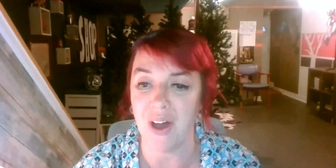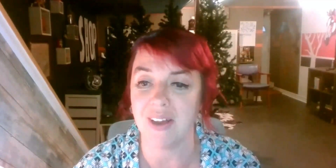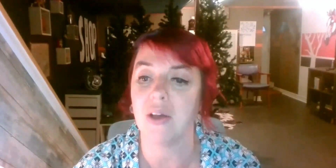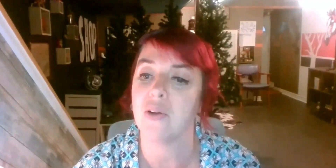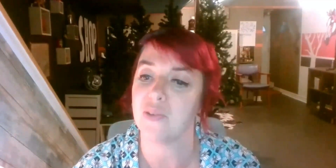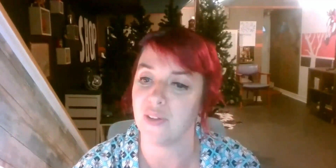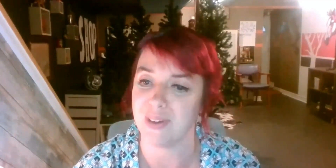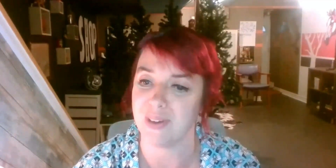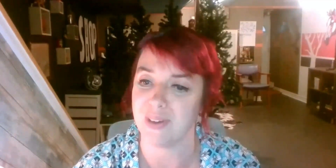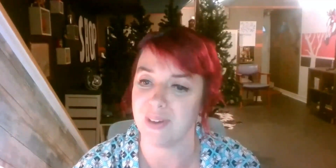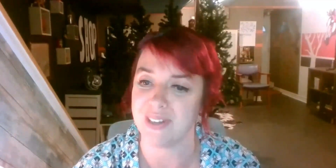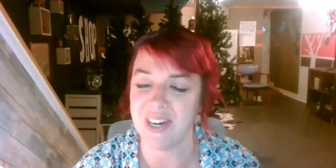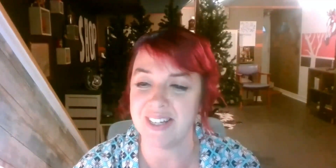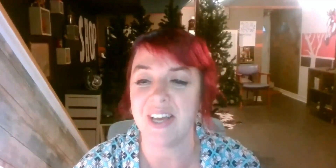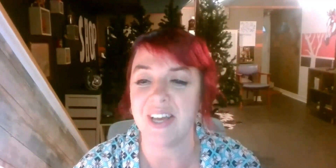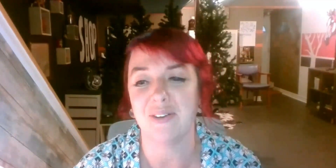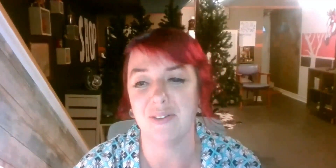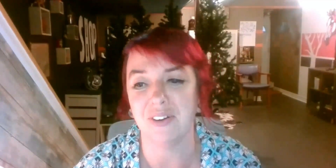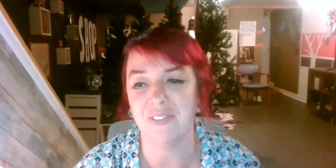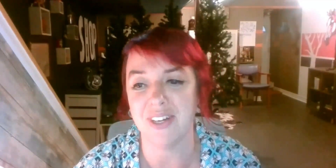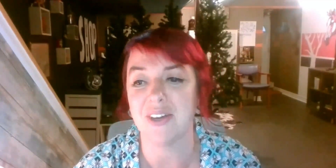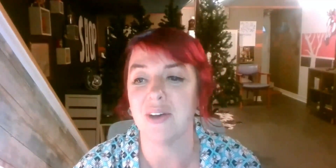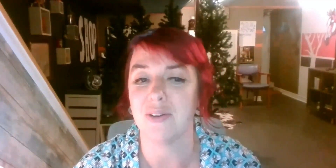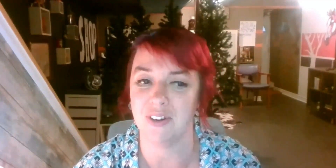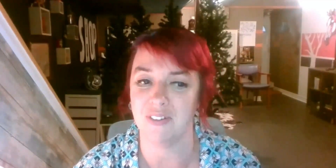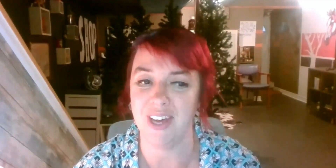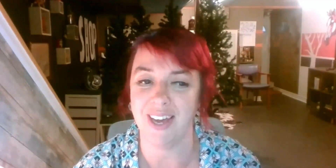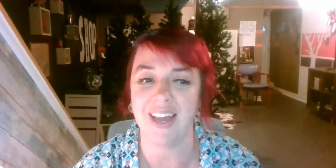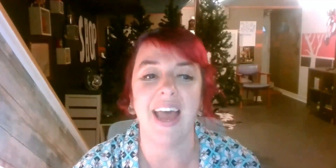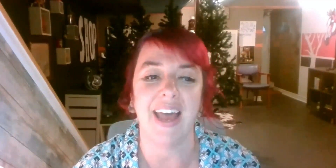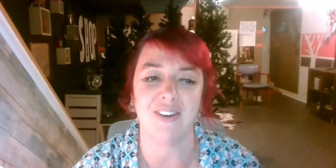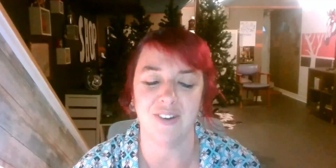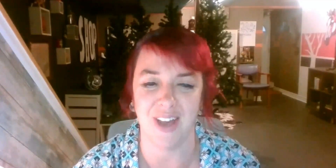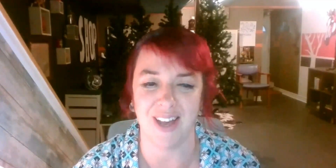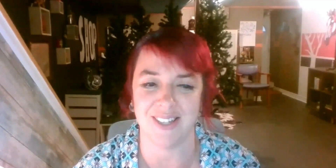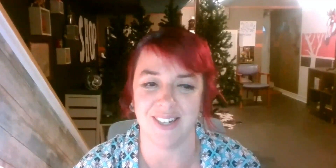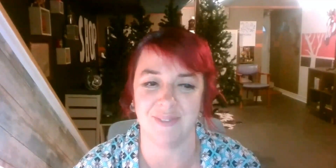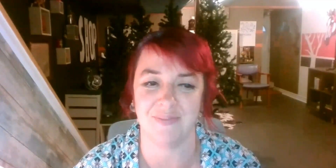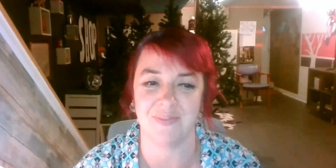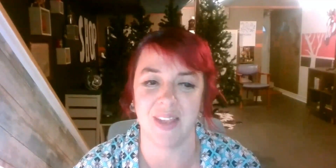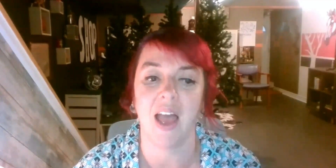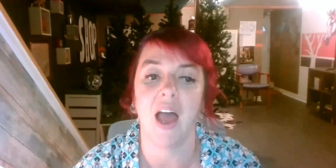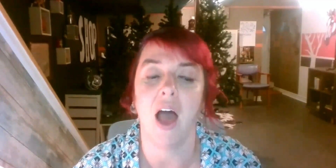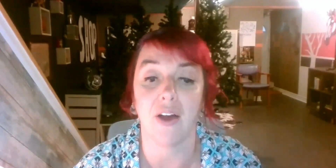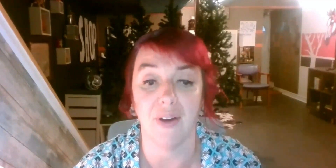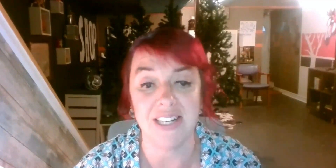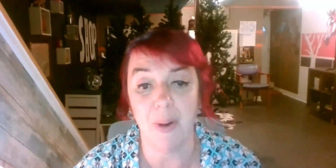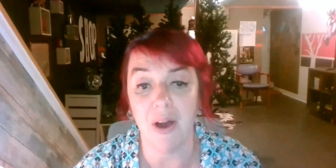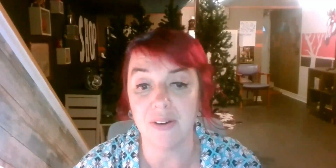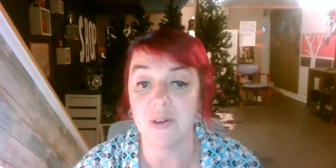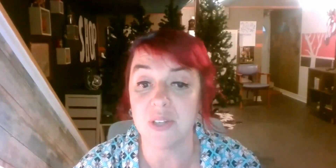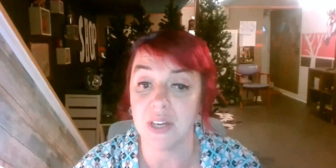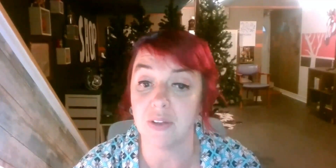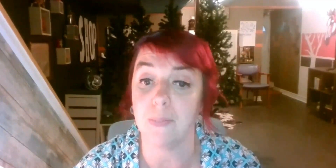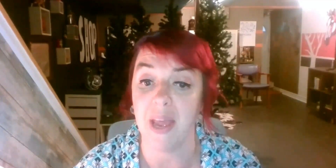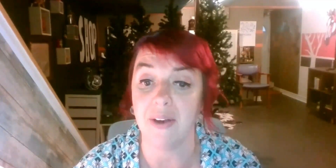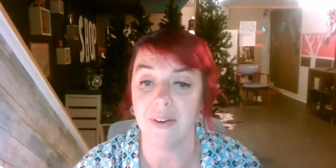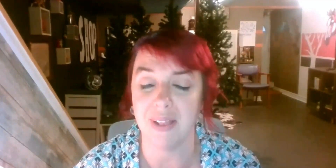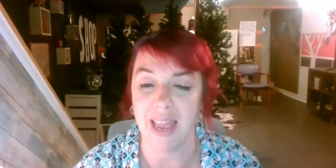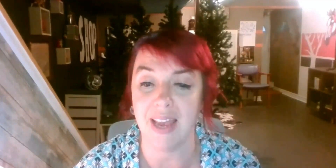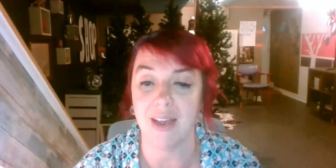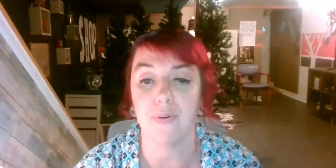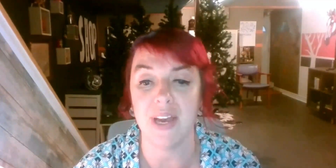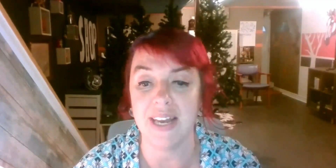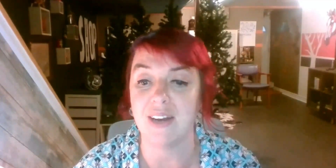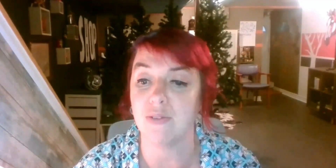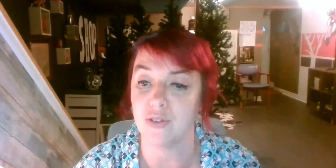from Yukon, Northwest Territories, Nunavut, Nunavik, and Nunaviasset. Our grantee partners include